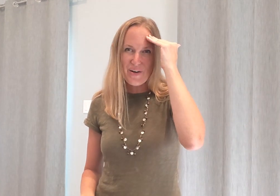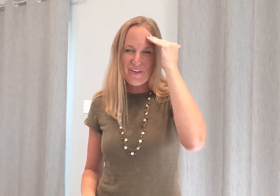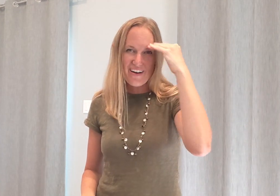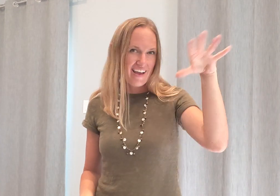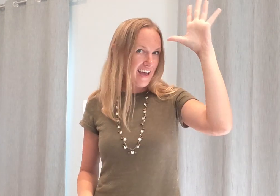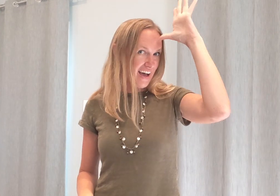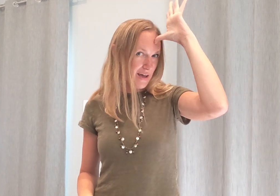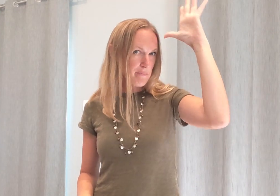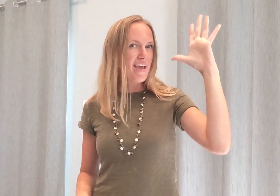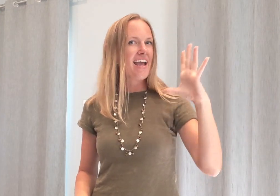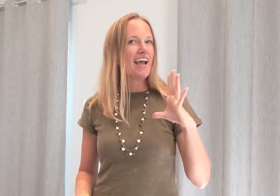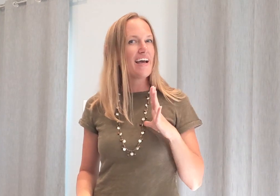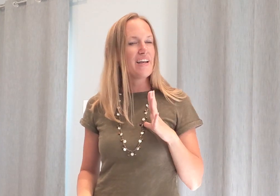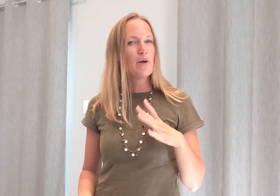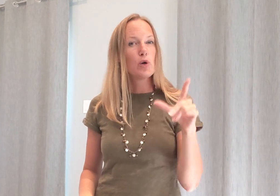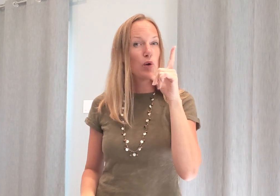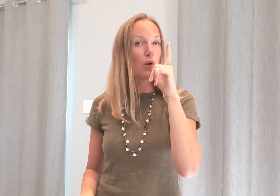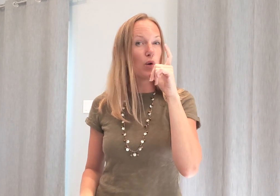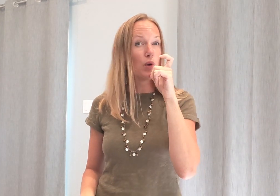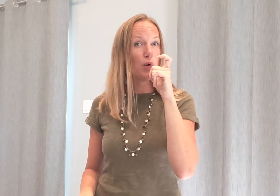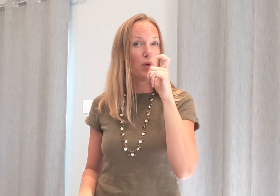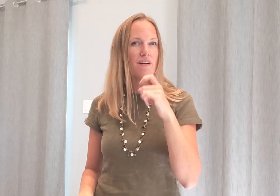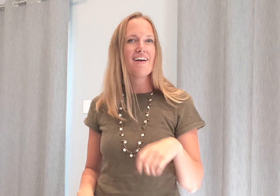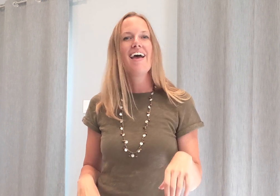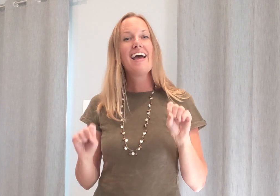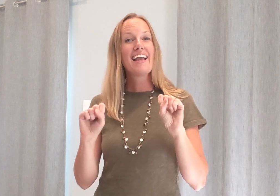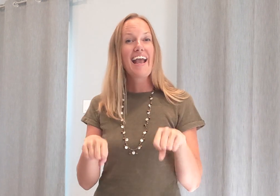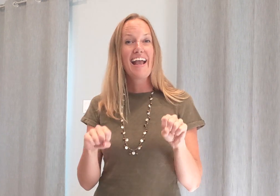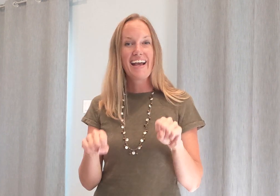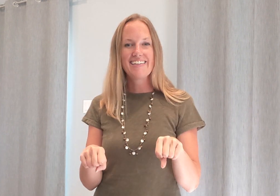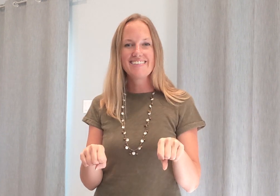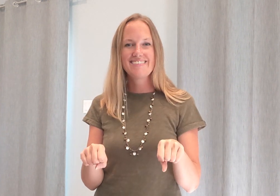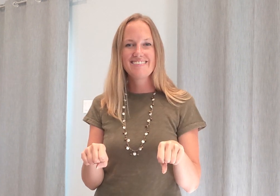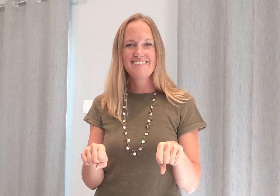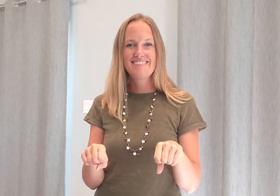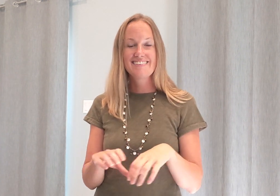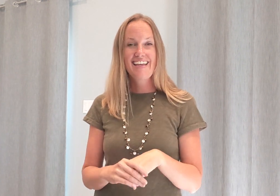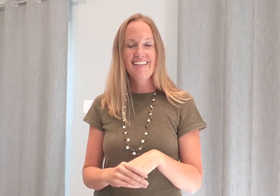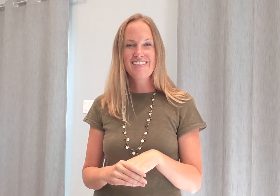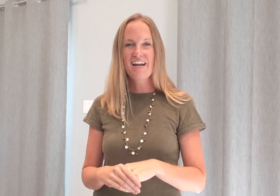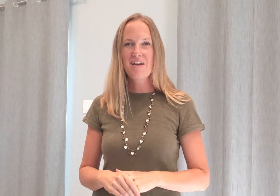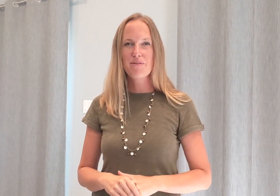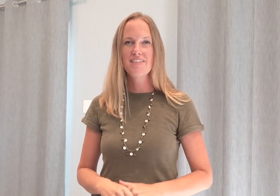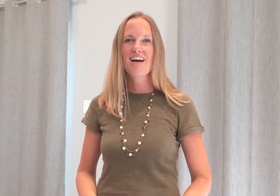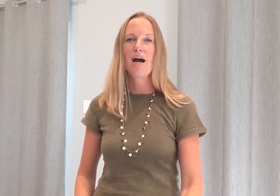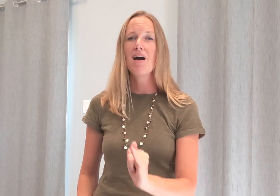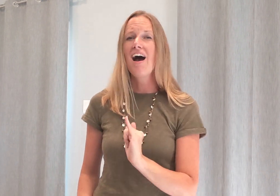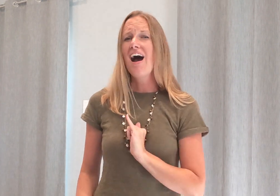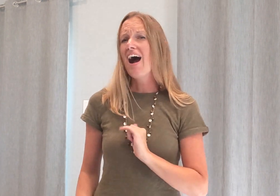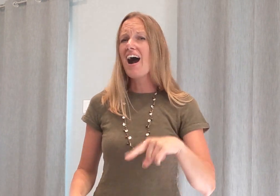know a man who can. Okay, let's try that from the top.